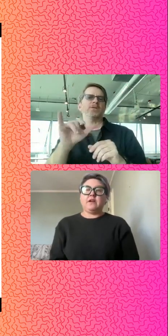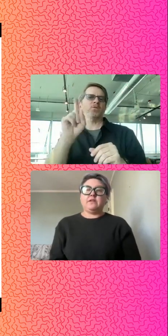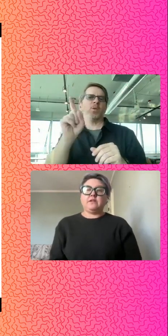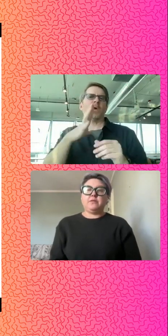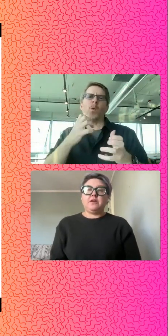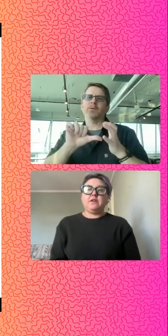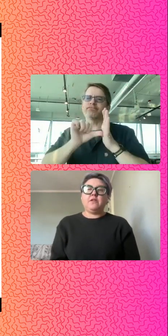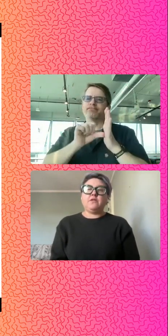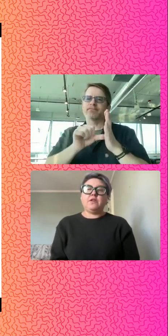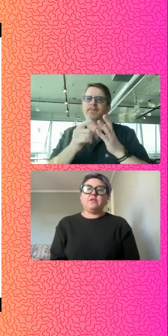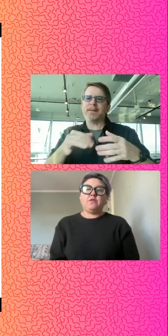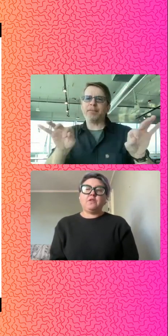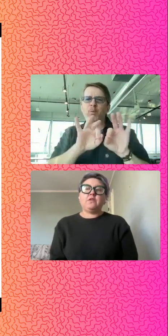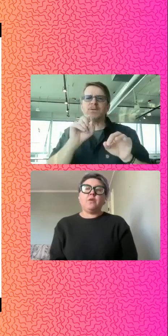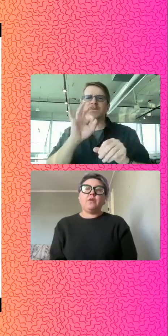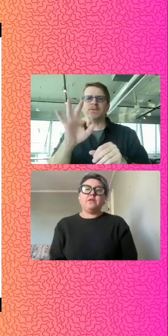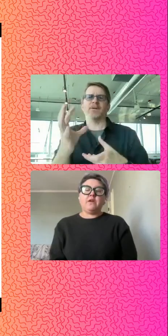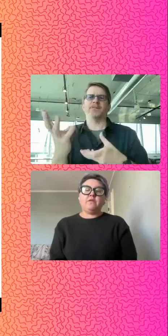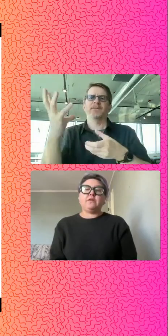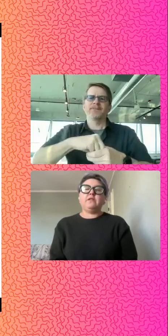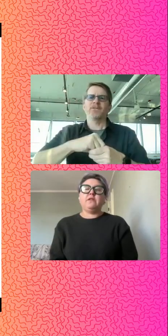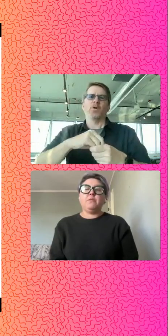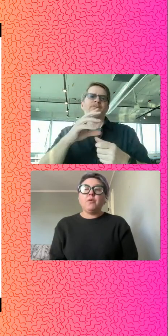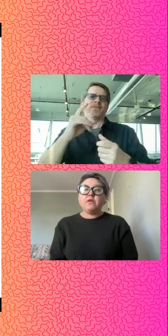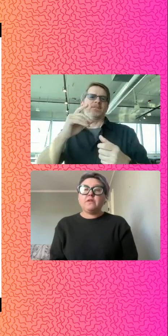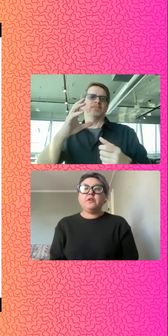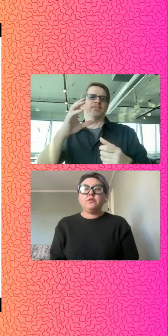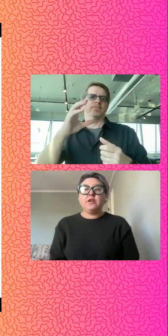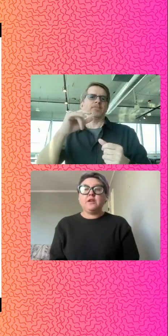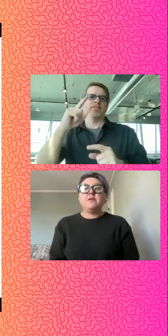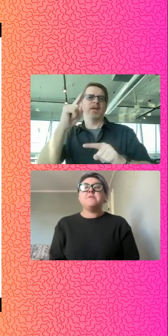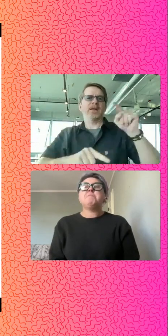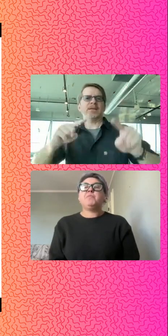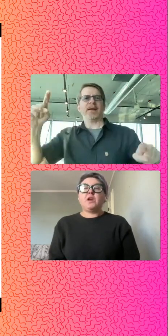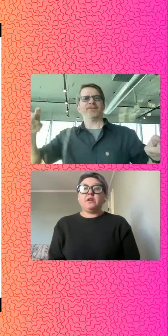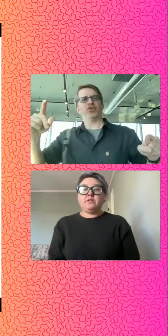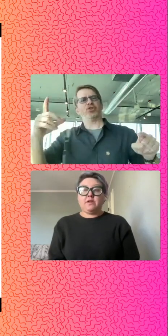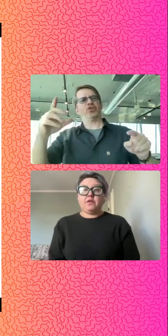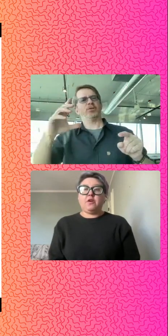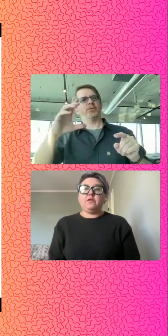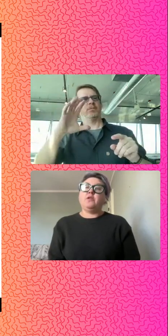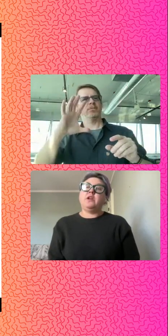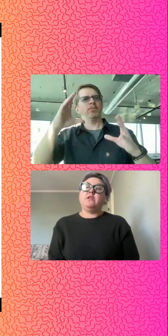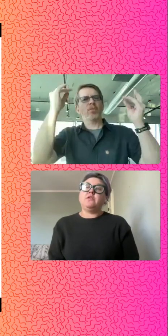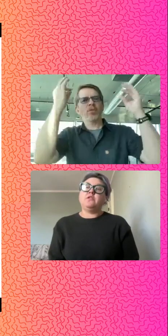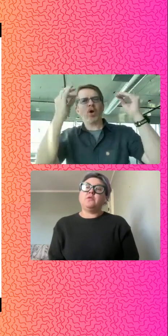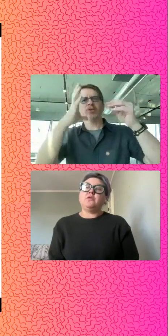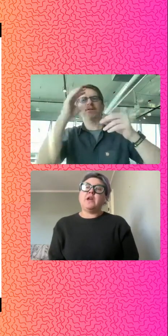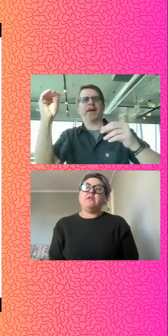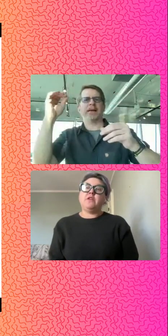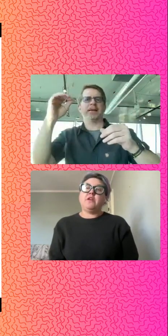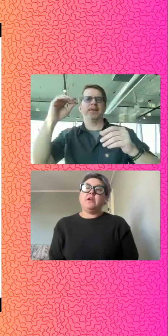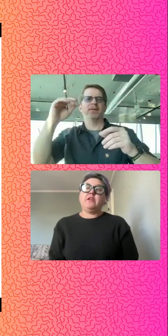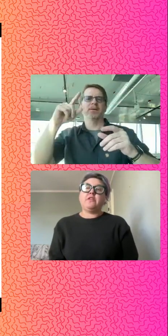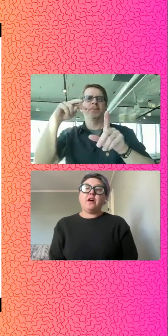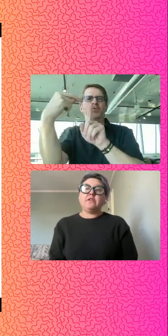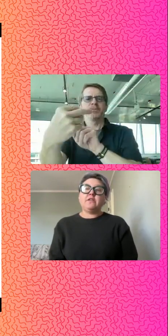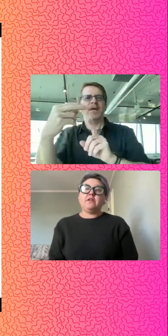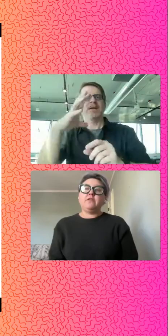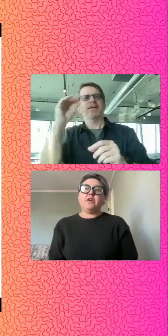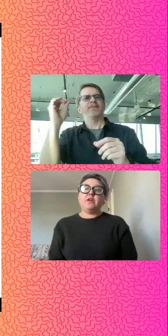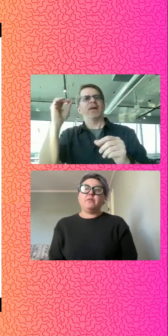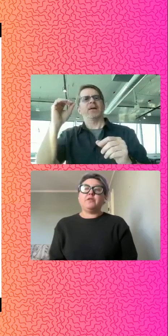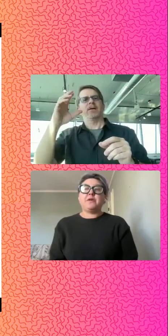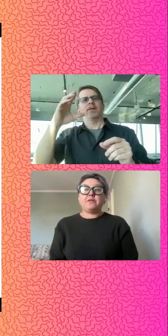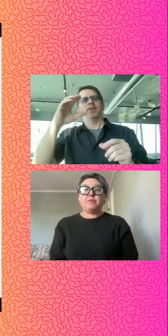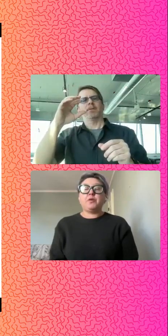obviously, as explained here, is very different. So I wanted to emphasize the importance of including deaf and hard of hearing individuals and varying thoughts